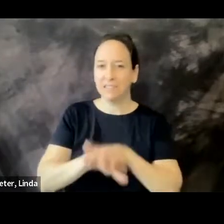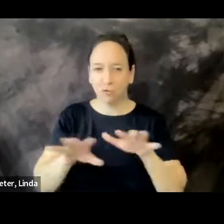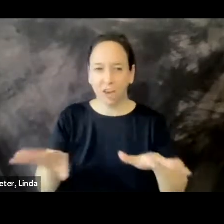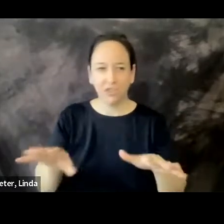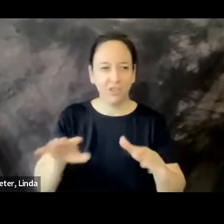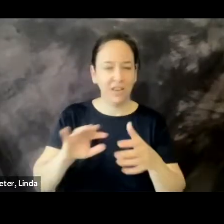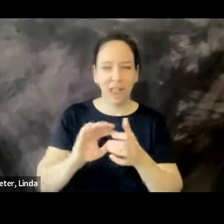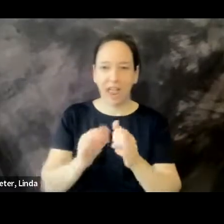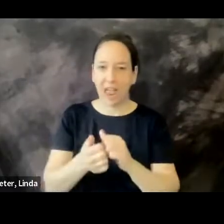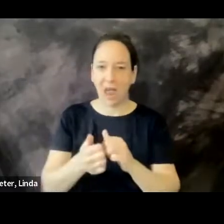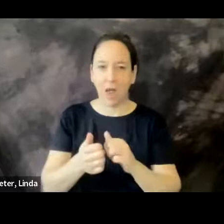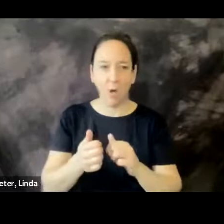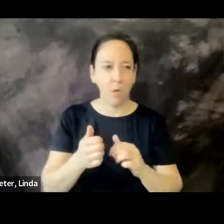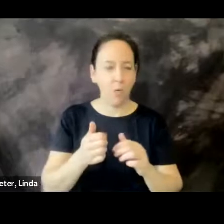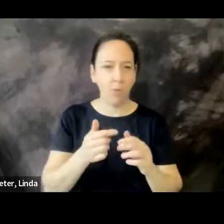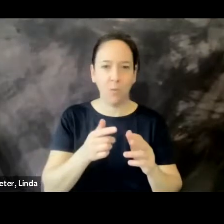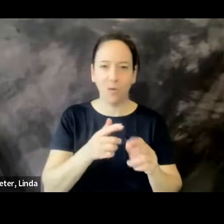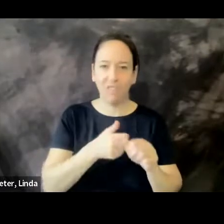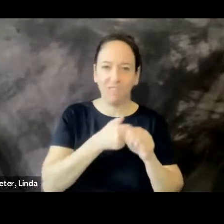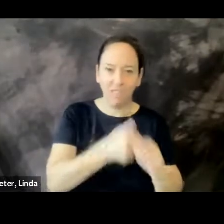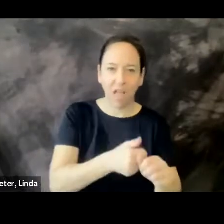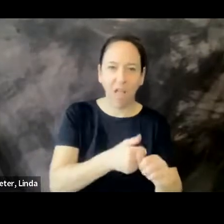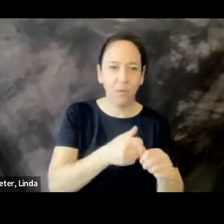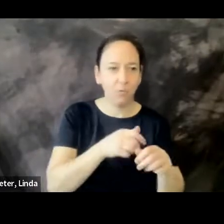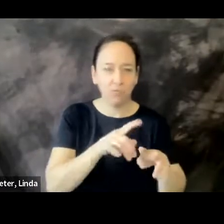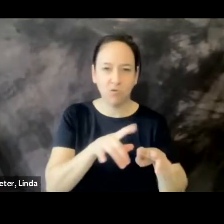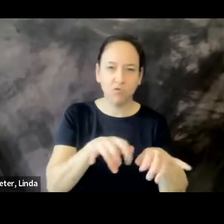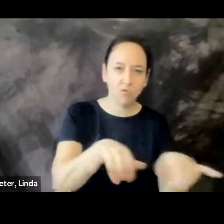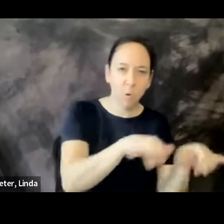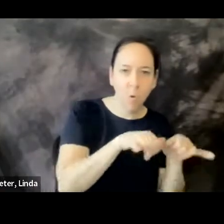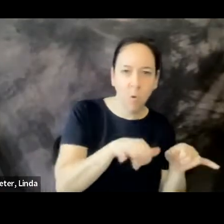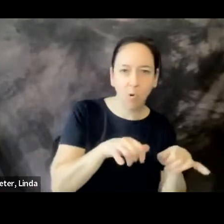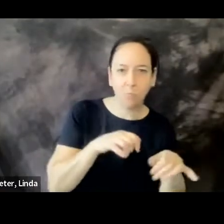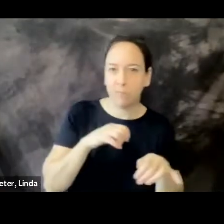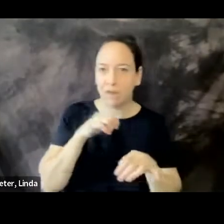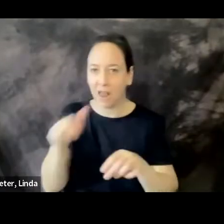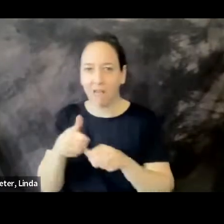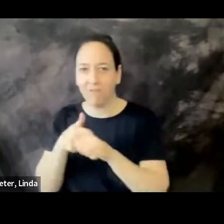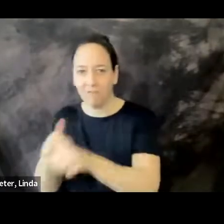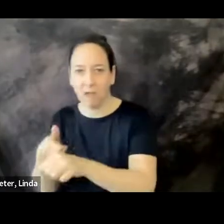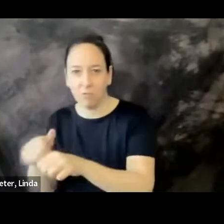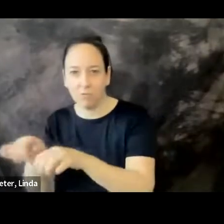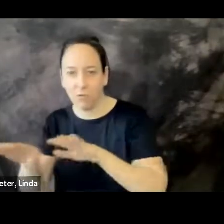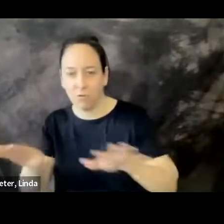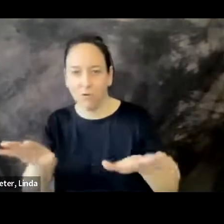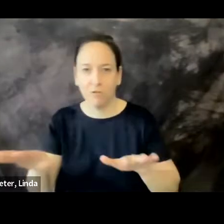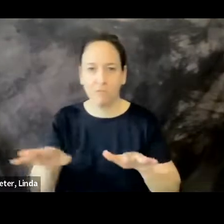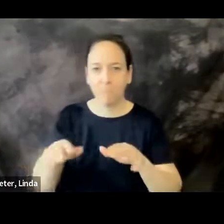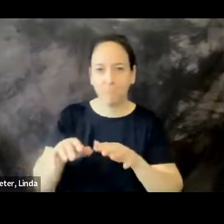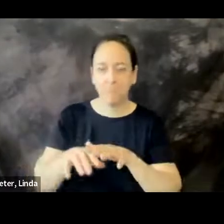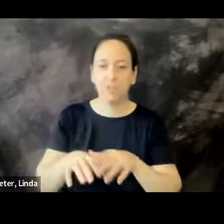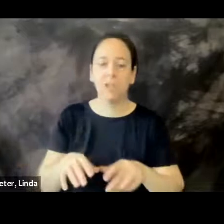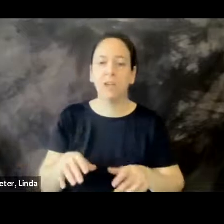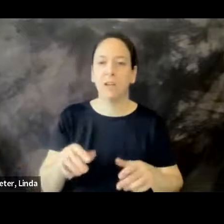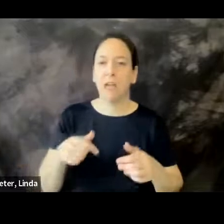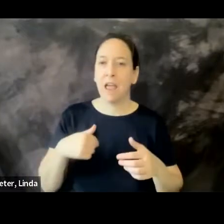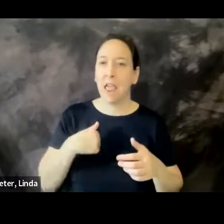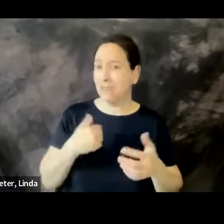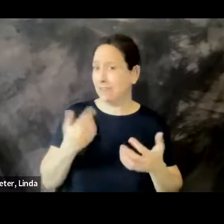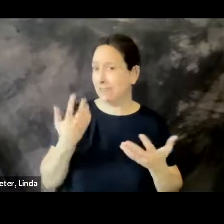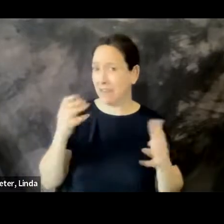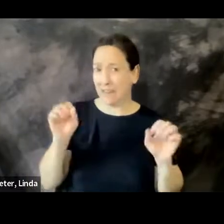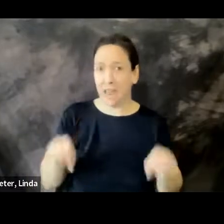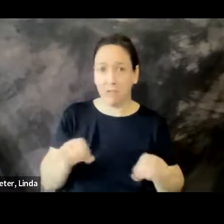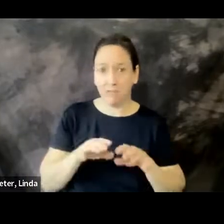people's adherence to some kind of norm. And then the other thing that I'm happy to talk if people have questions about any other